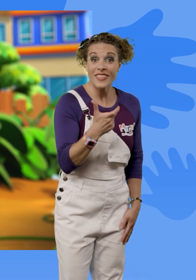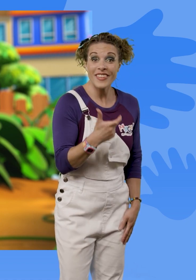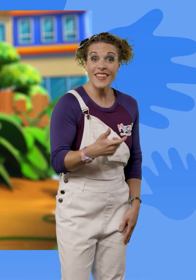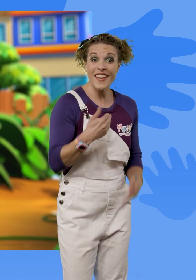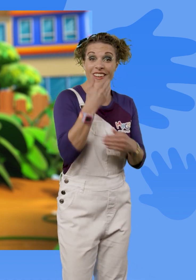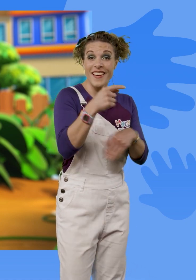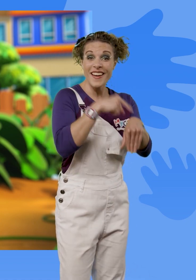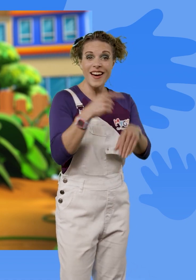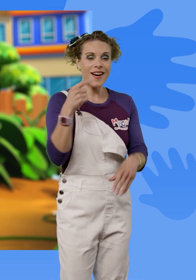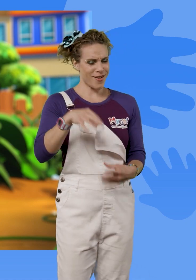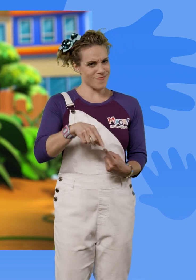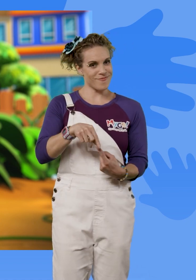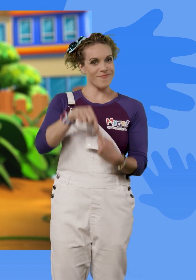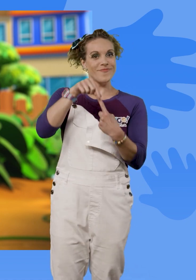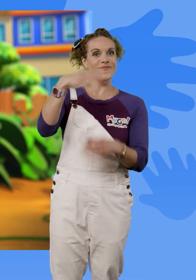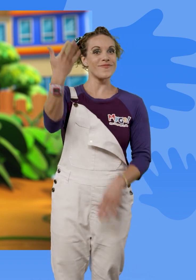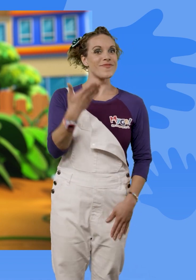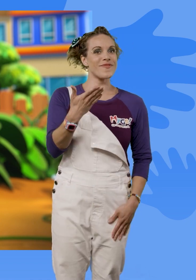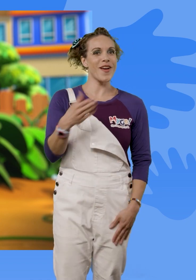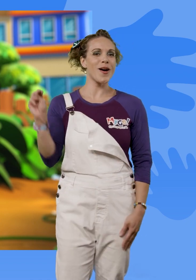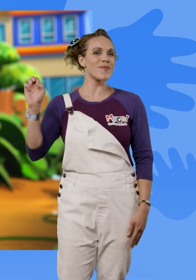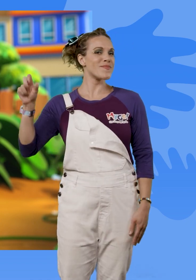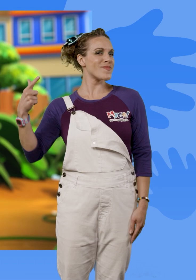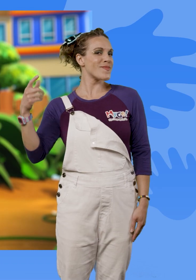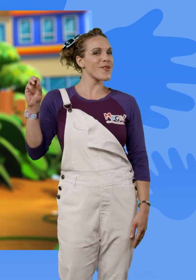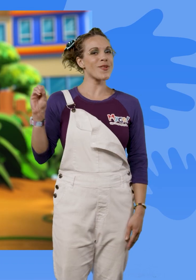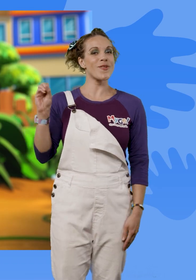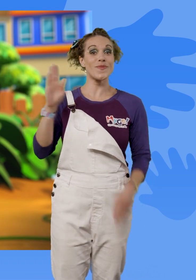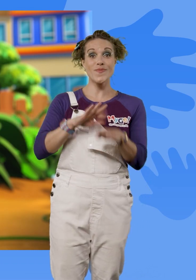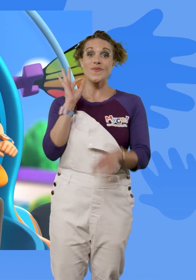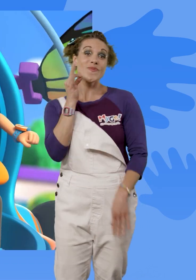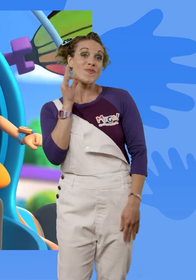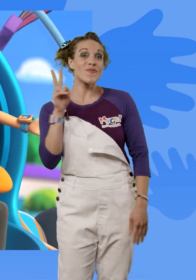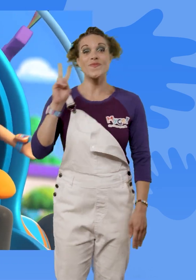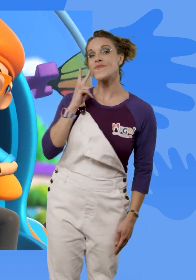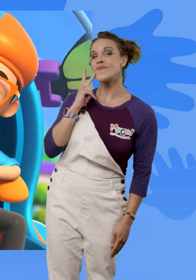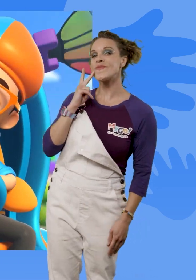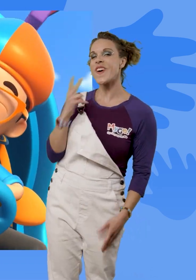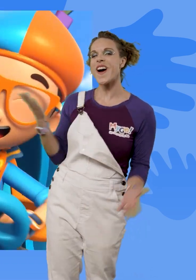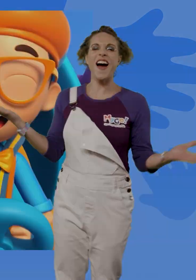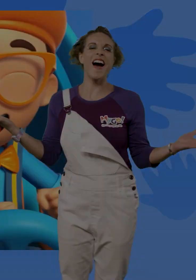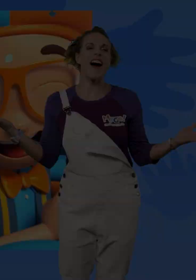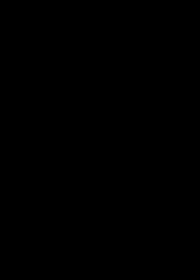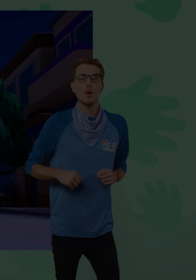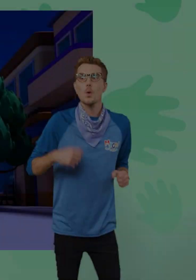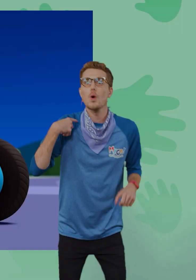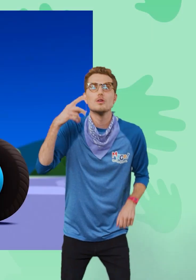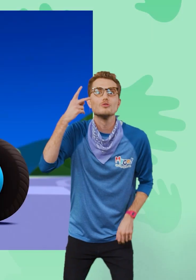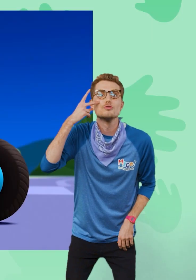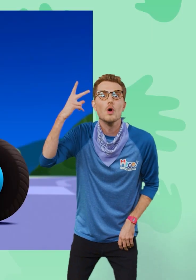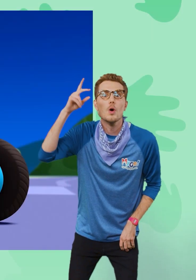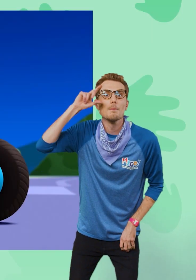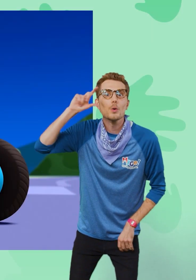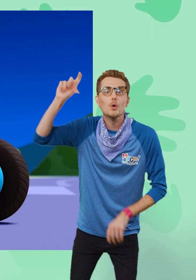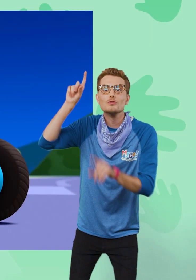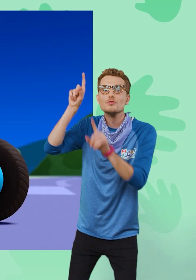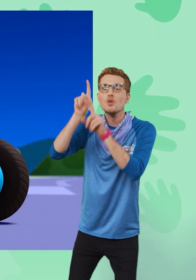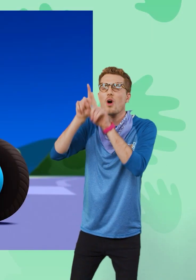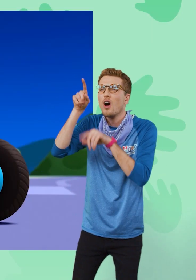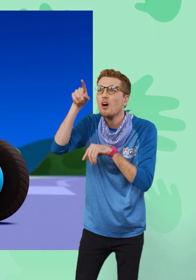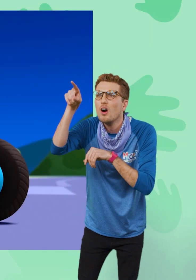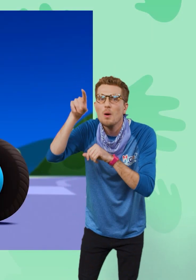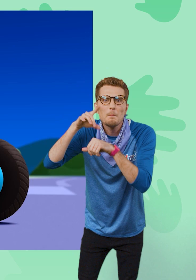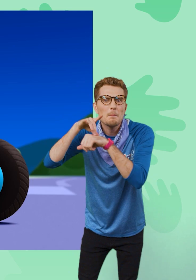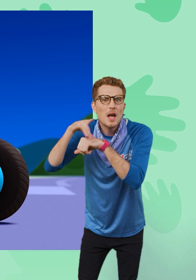fruit. Tune in next time for our special guest, Madam Mango, on Fruit or Vegetable. Stars, and